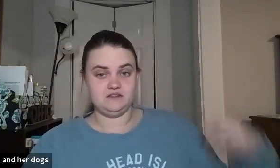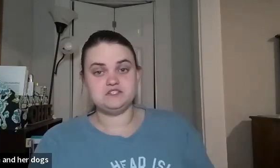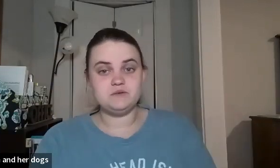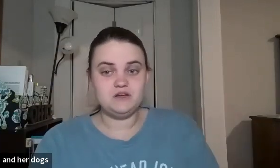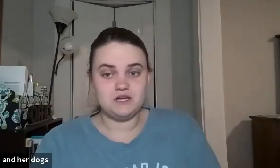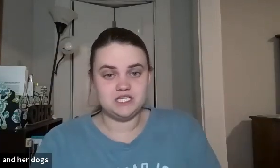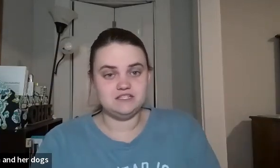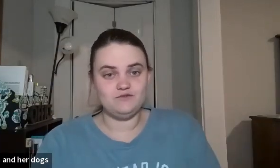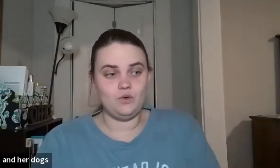also can be questions for